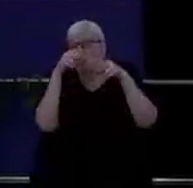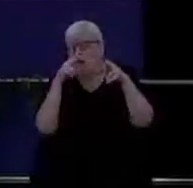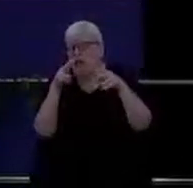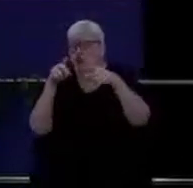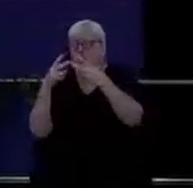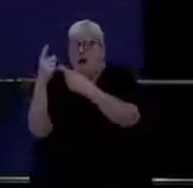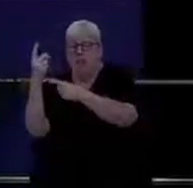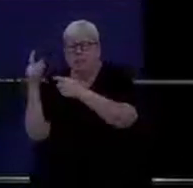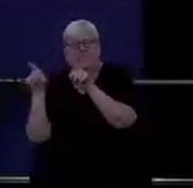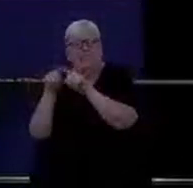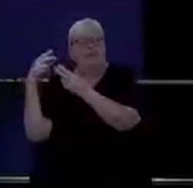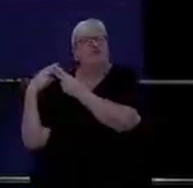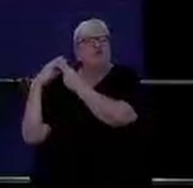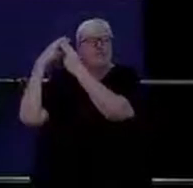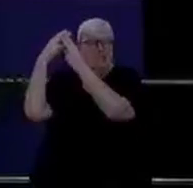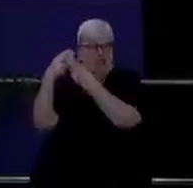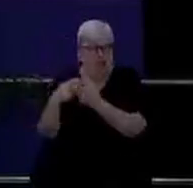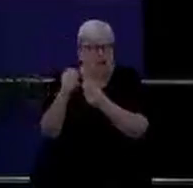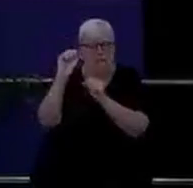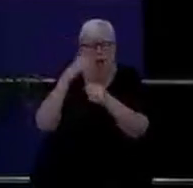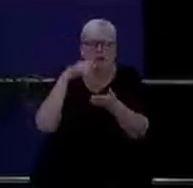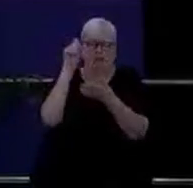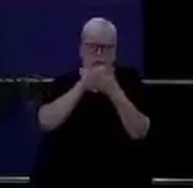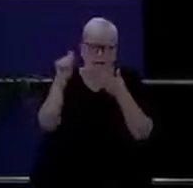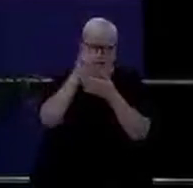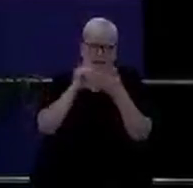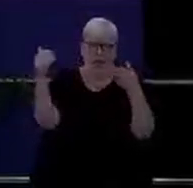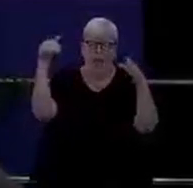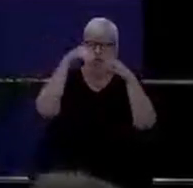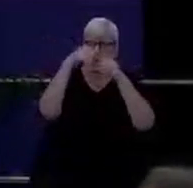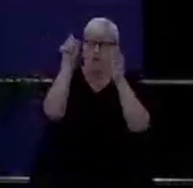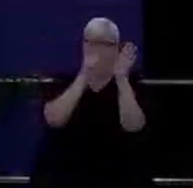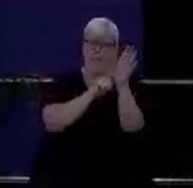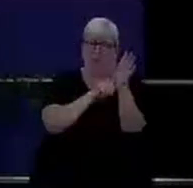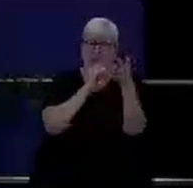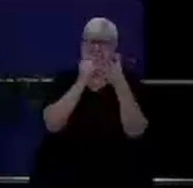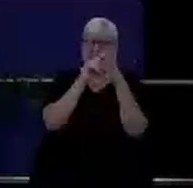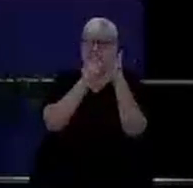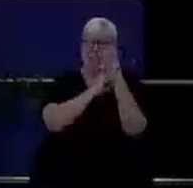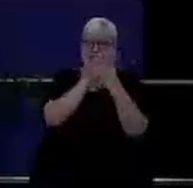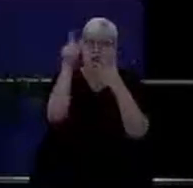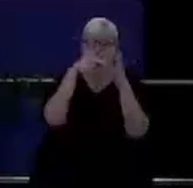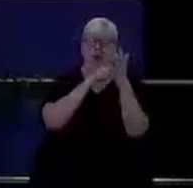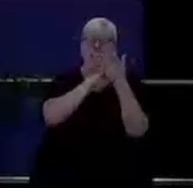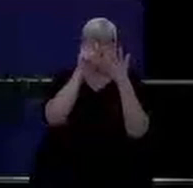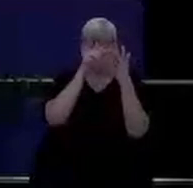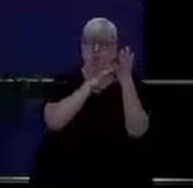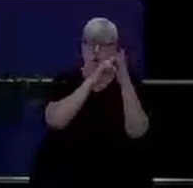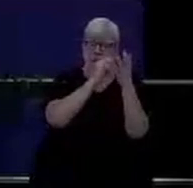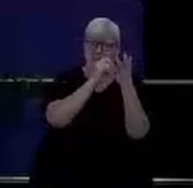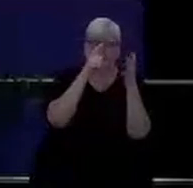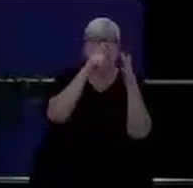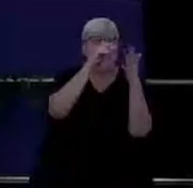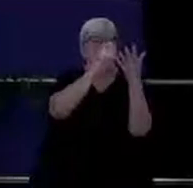the tradition of Shepherd's writing. I'm joined tonight by Sarah Thomas and Esther Woolfson, who've written